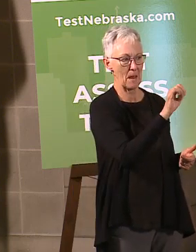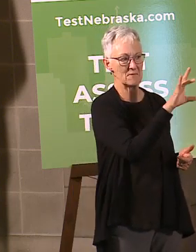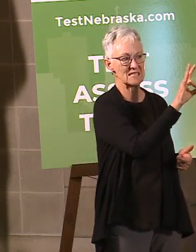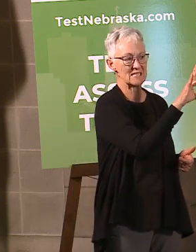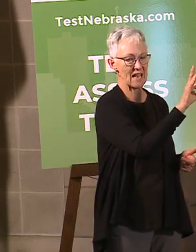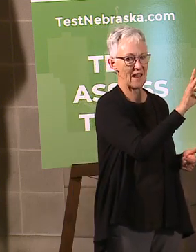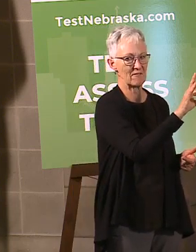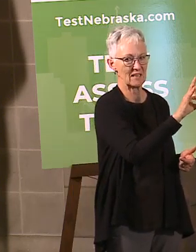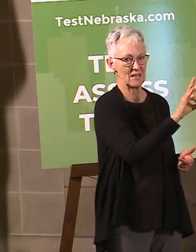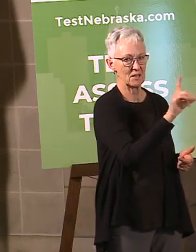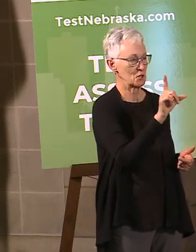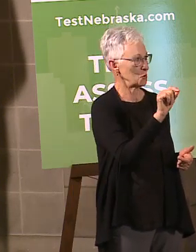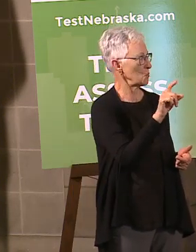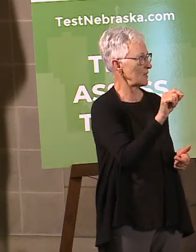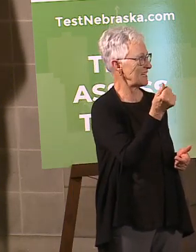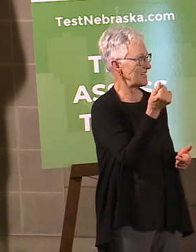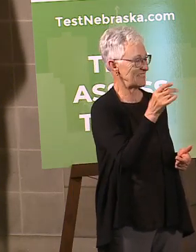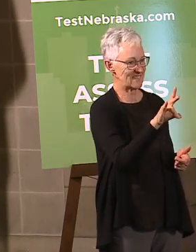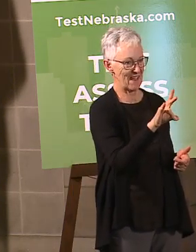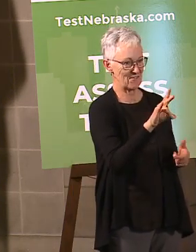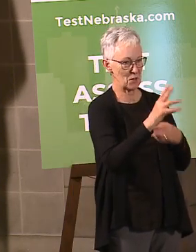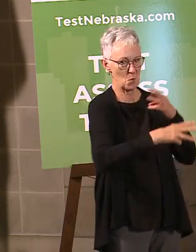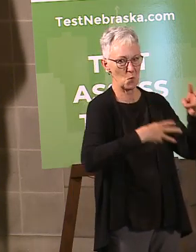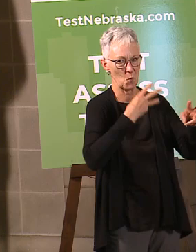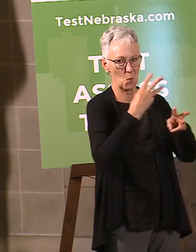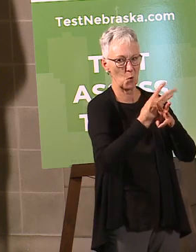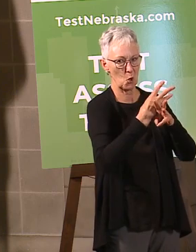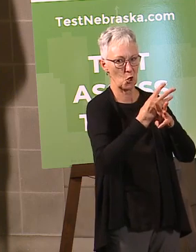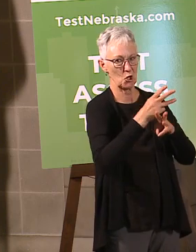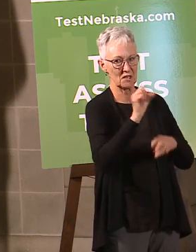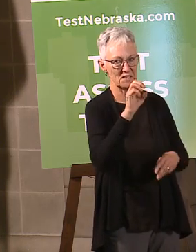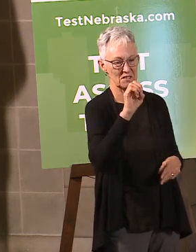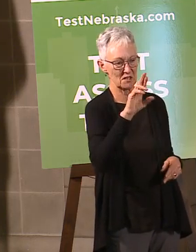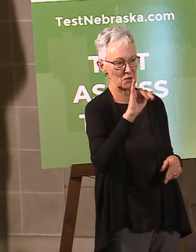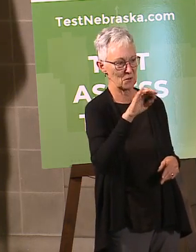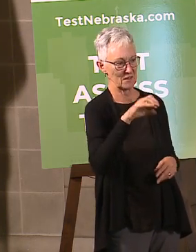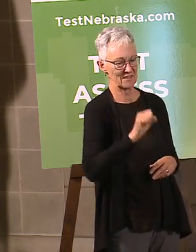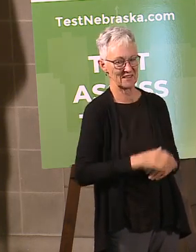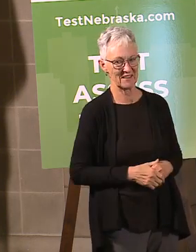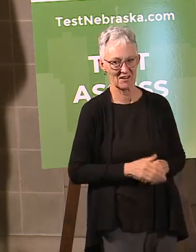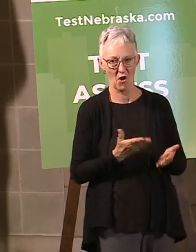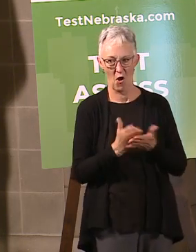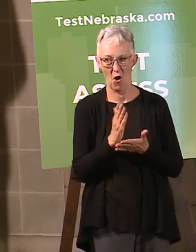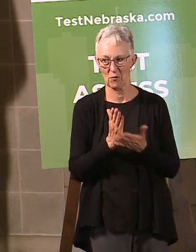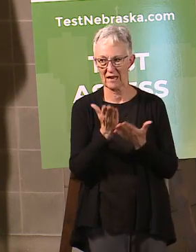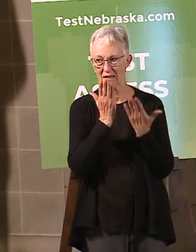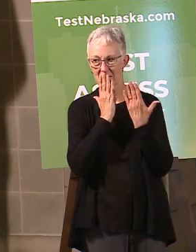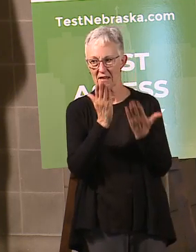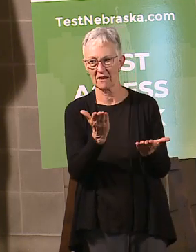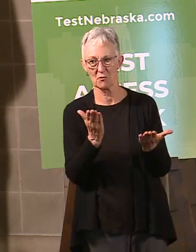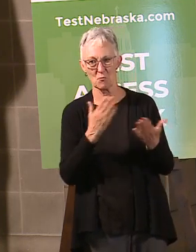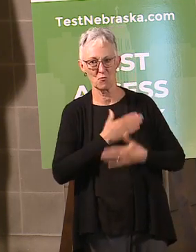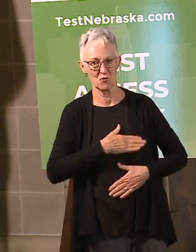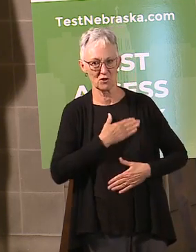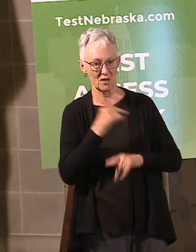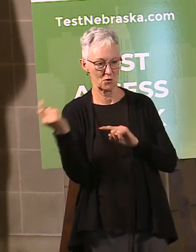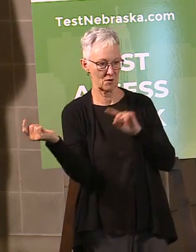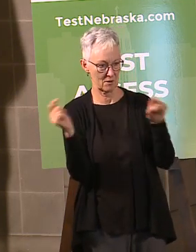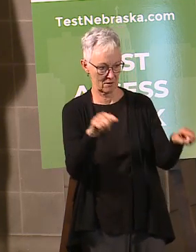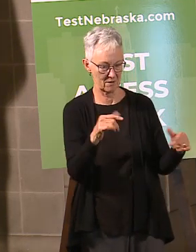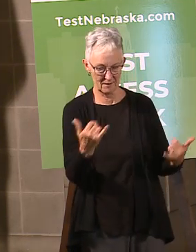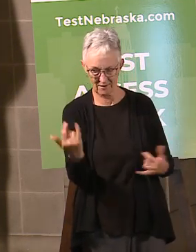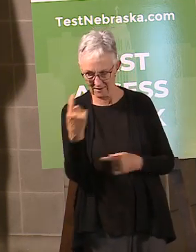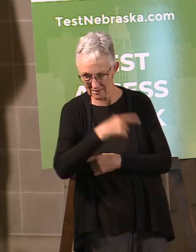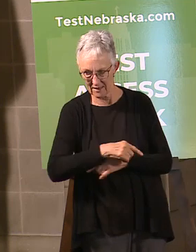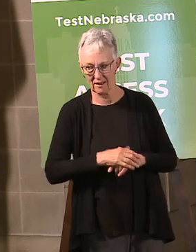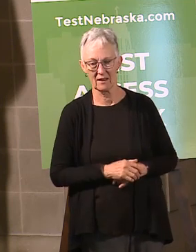It was nice knowing the outcome of that one. All right, folks, thank you very much. Appreciate you all coming here. Again,